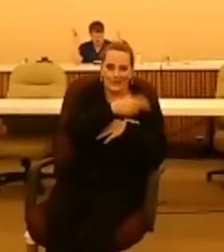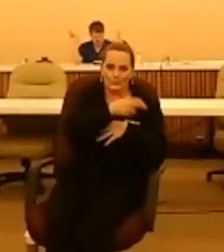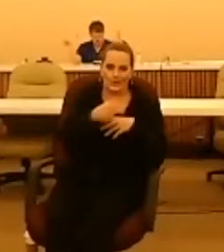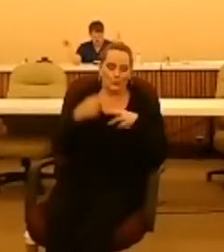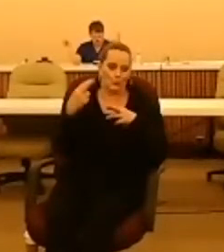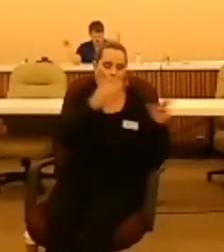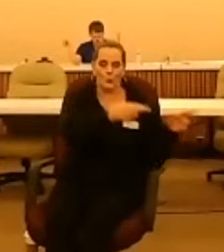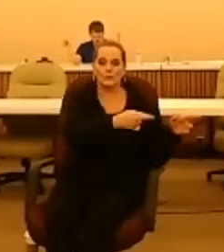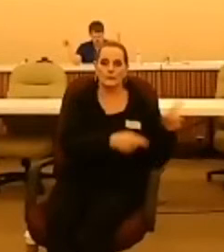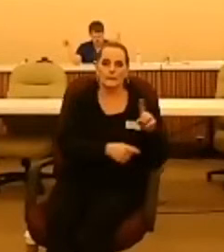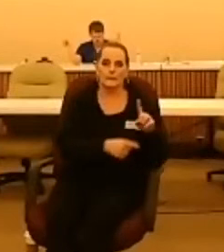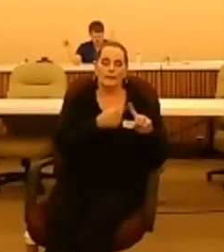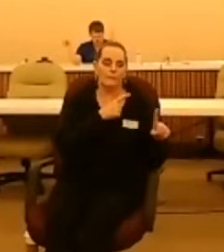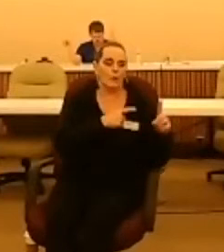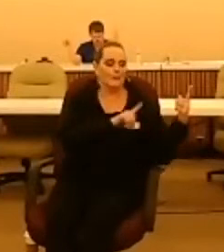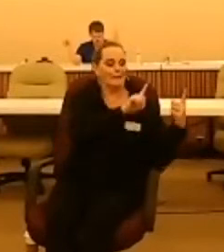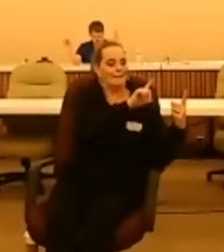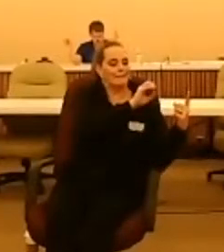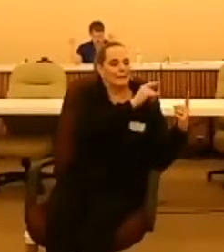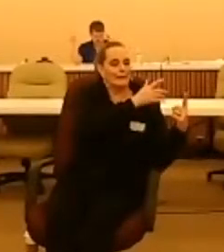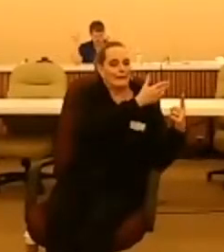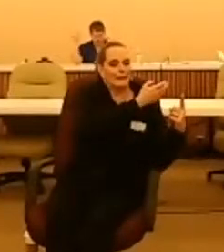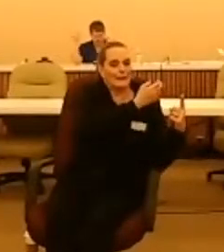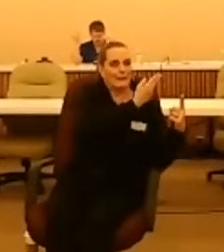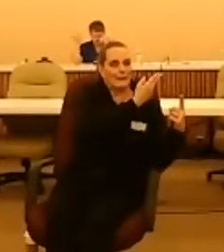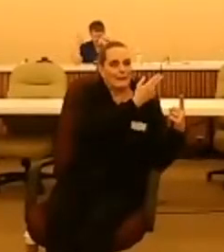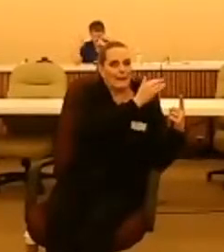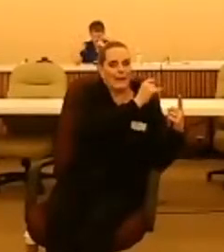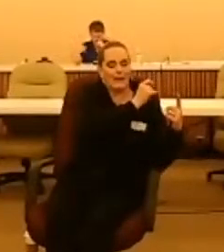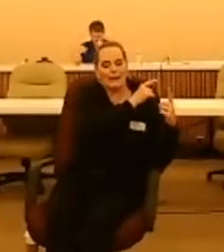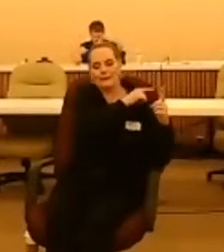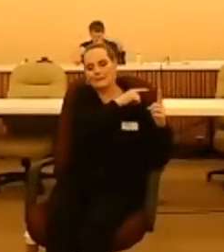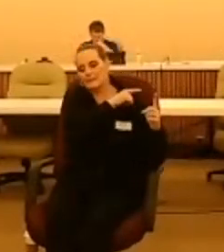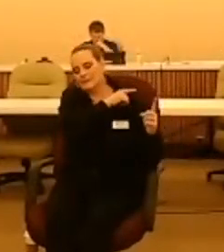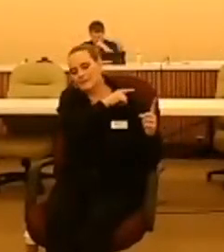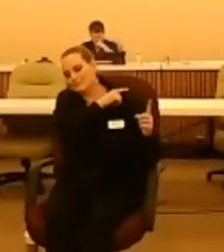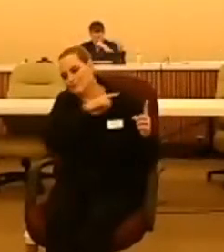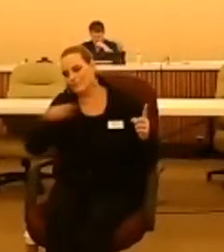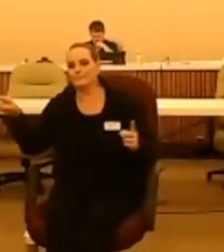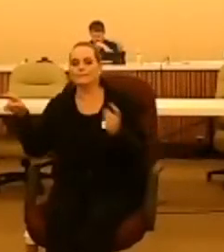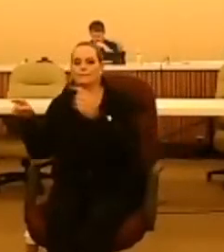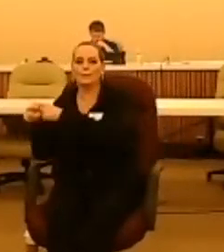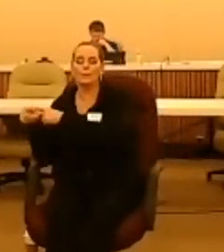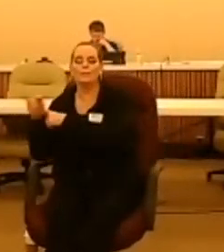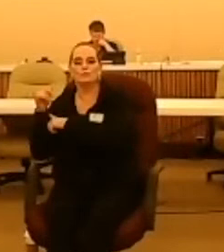from Lehigh Station to Jefferson. And then it also,